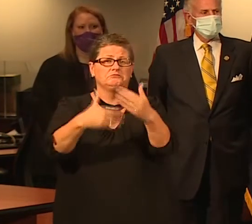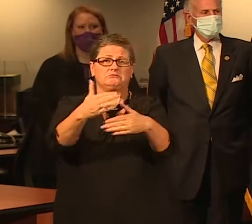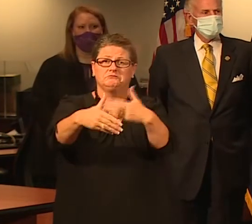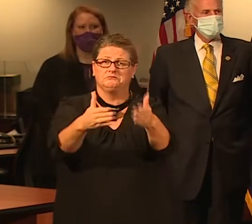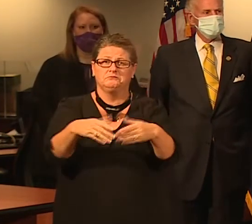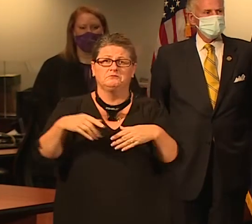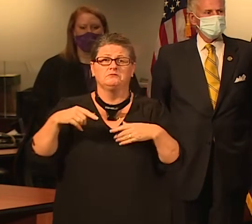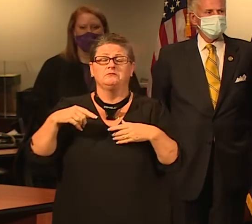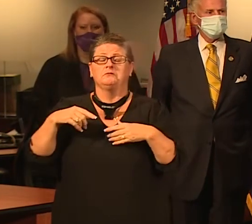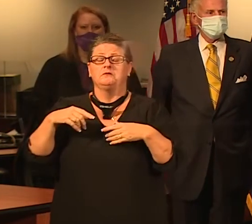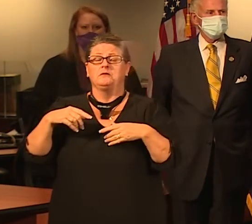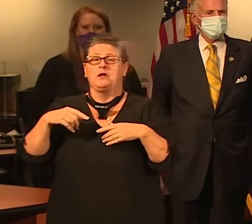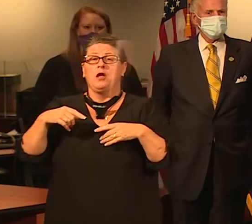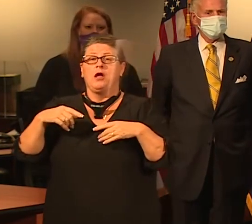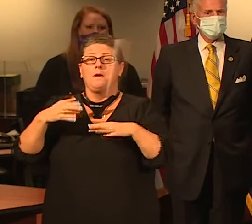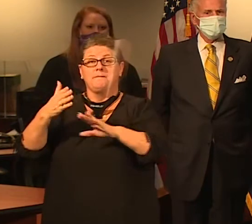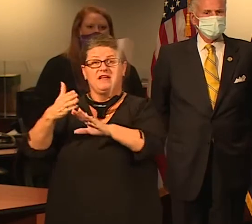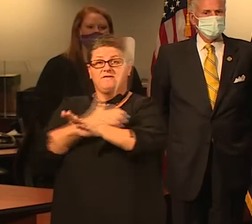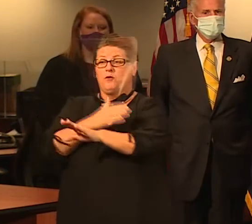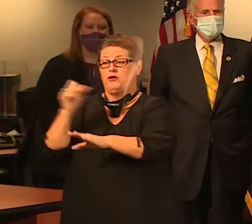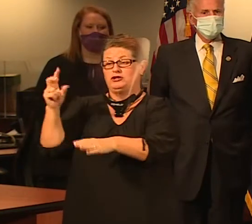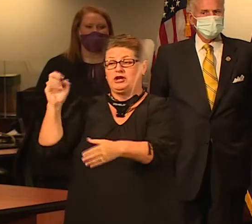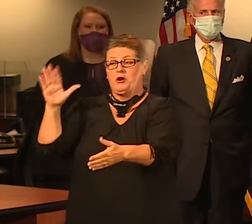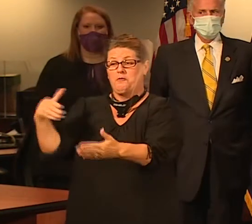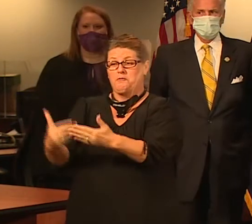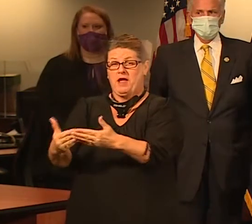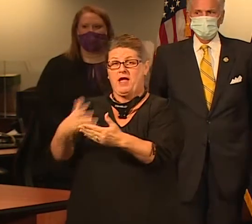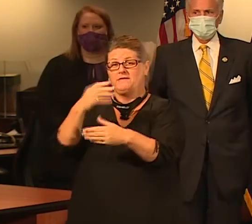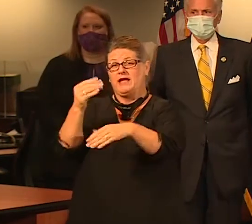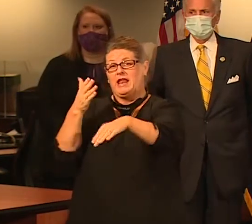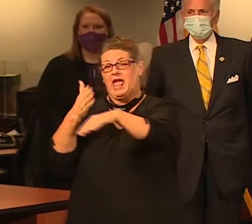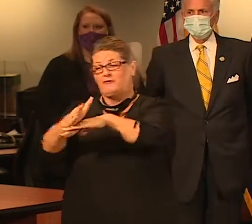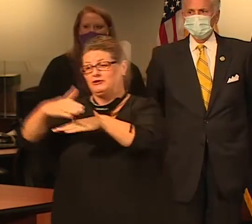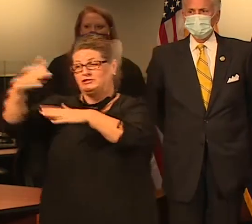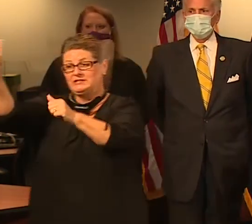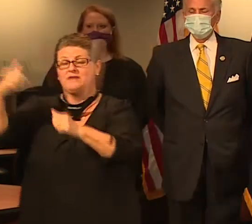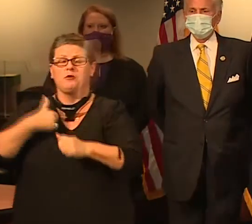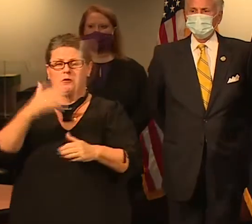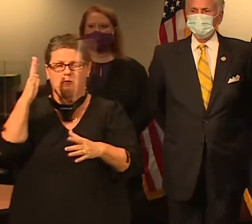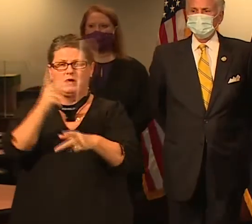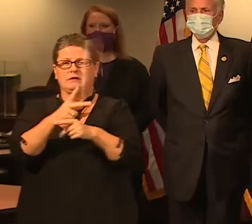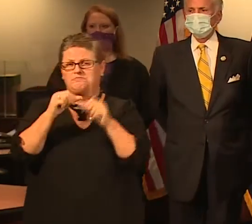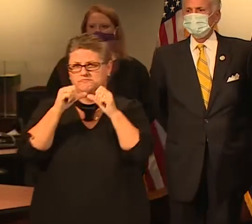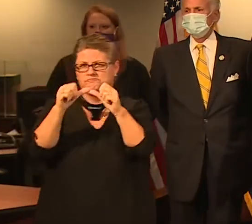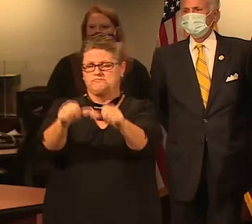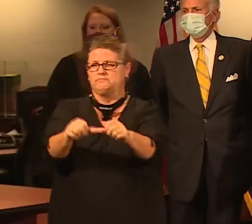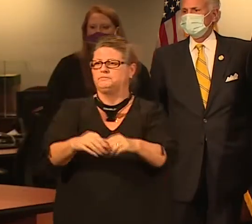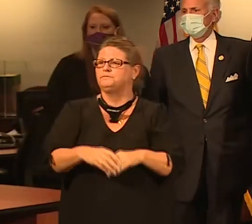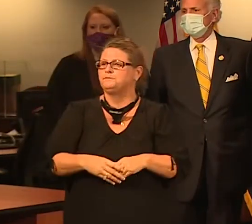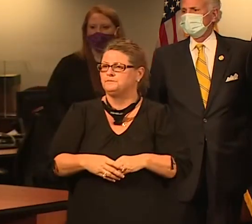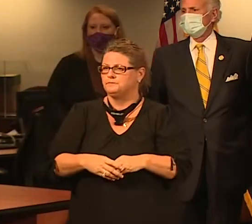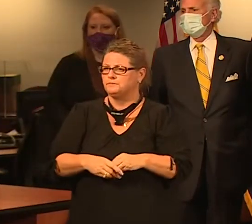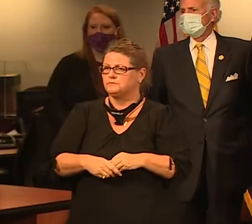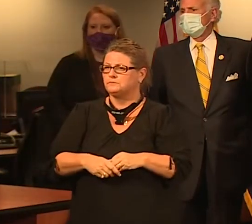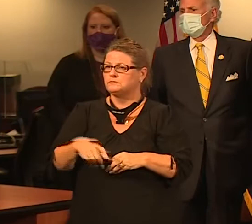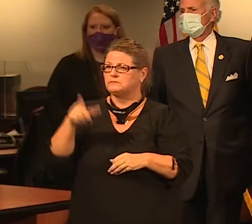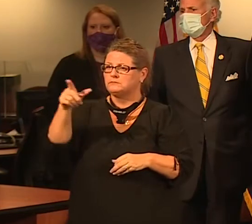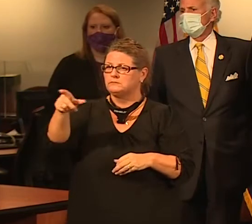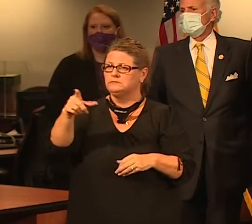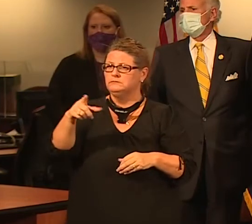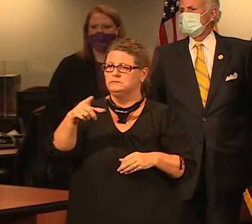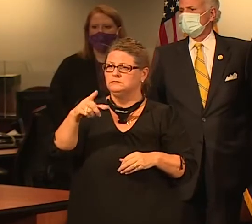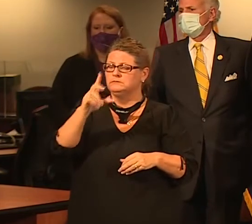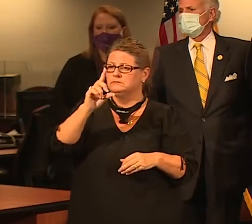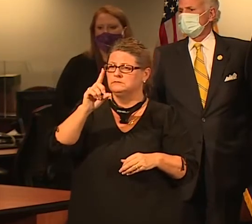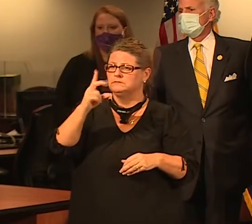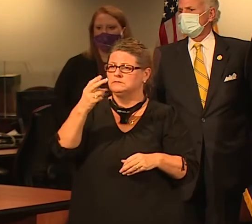while Dr. Duvey was here and before Dr. Duvey was there. So thank you. I'm Director Taylor. This week, DHEC announced that thousands of negative COVID-19